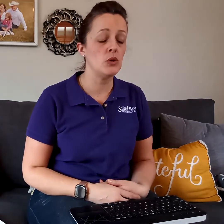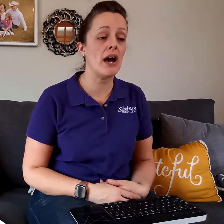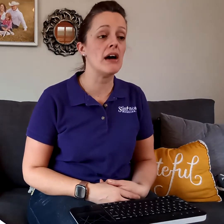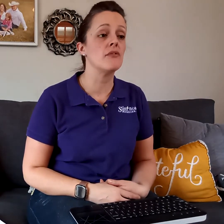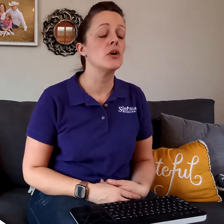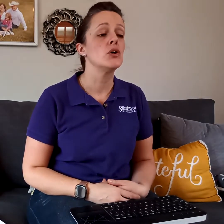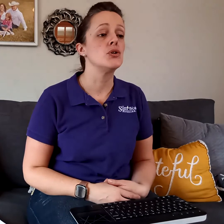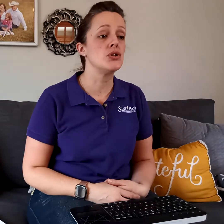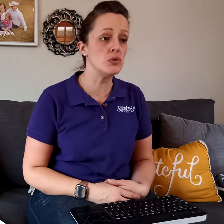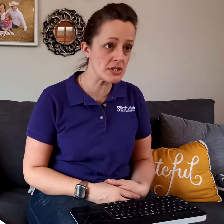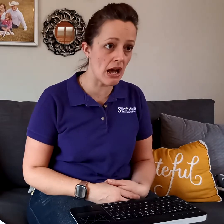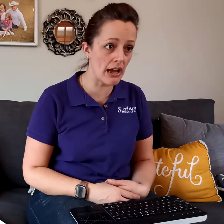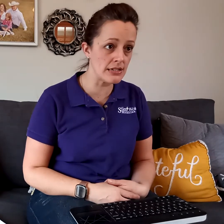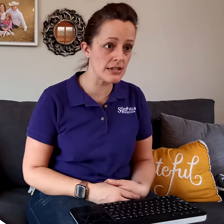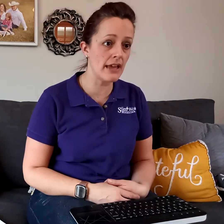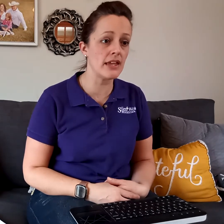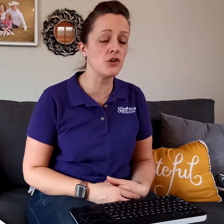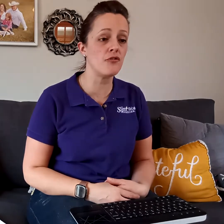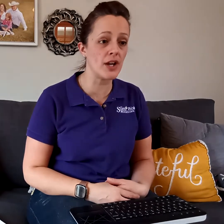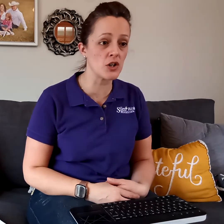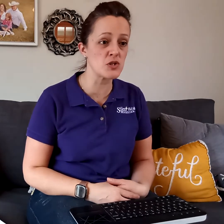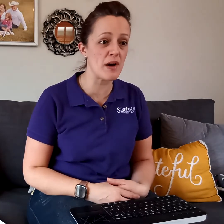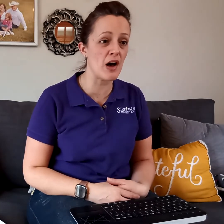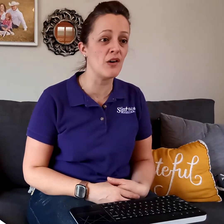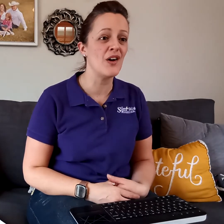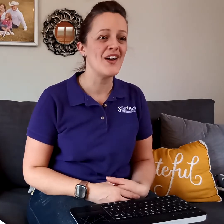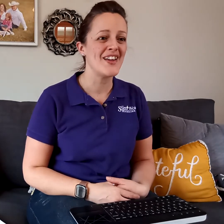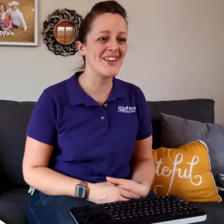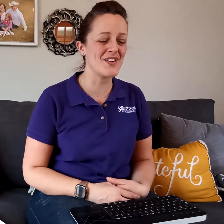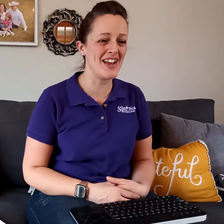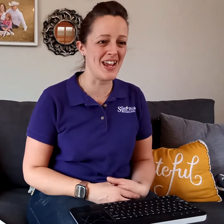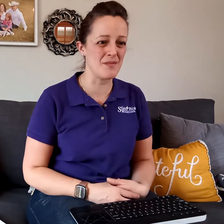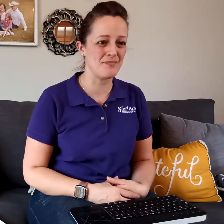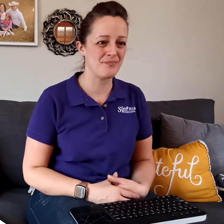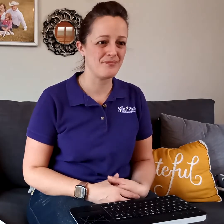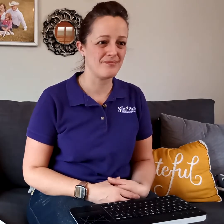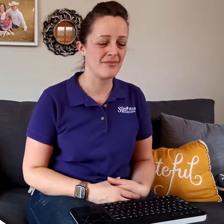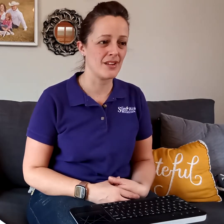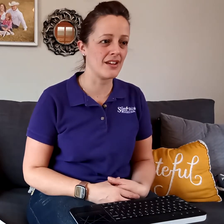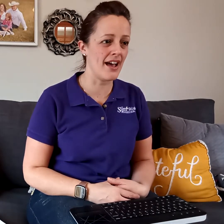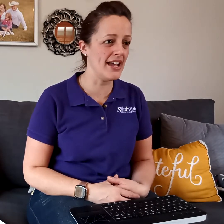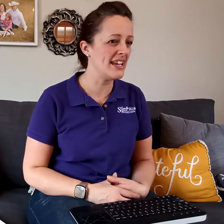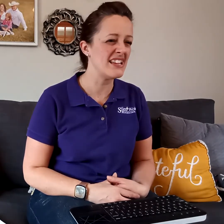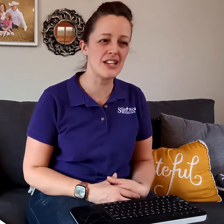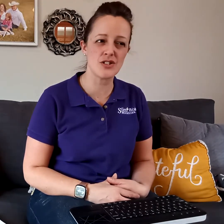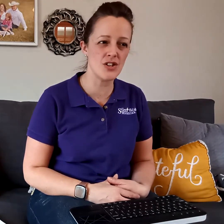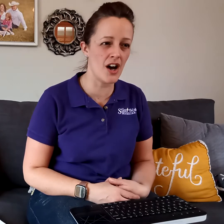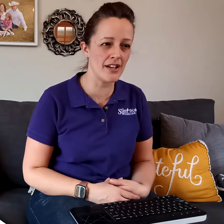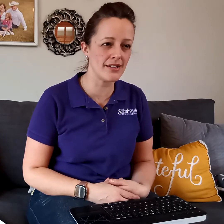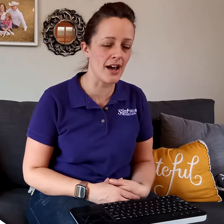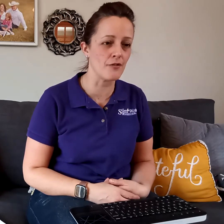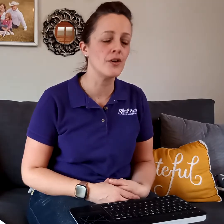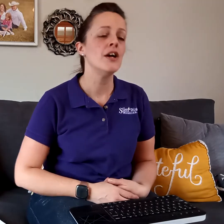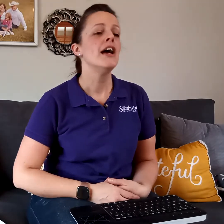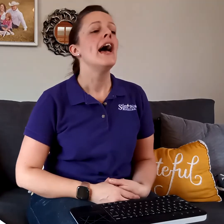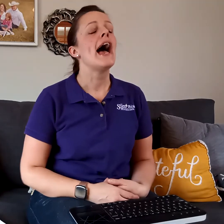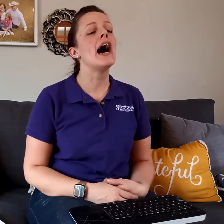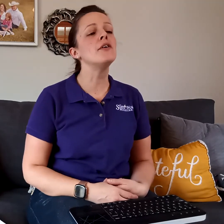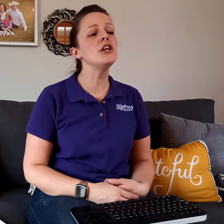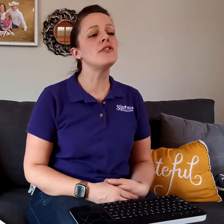have 2 signs and then you finger spell your name. Okay? It's not tough. How do you think